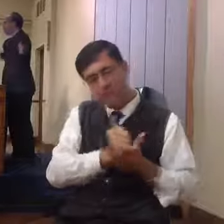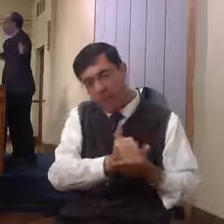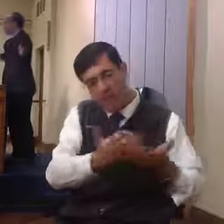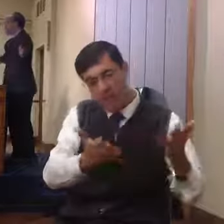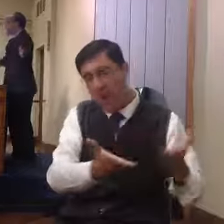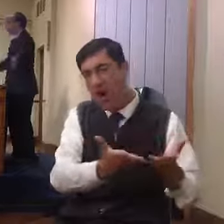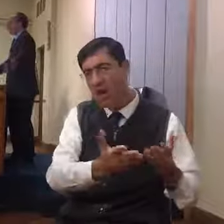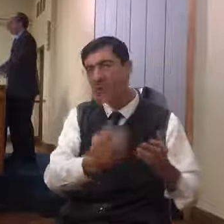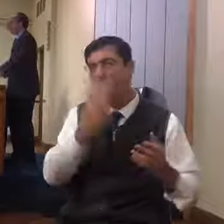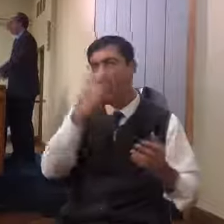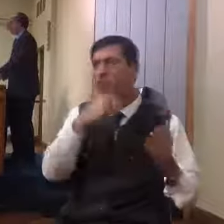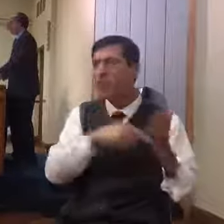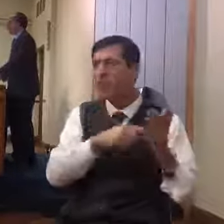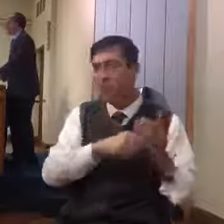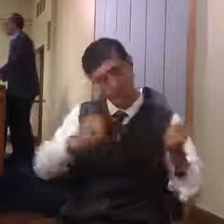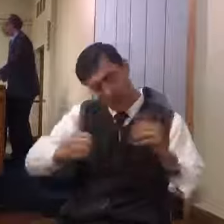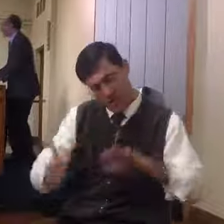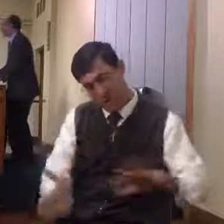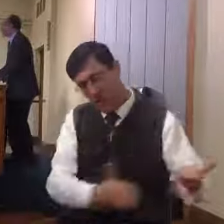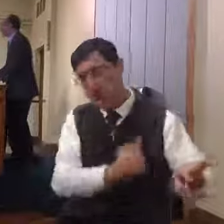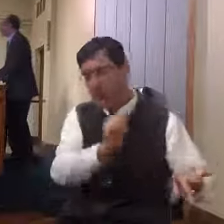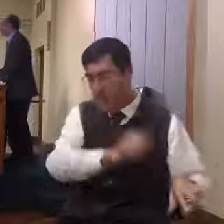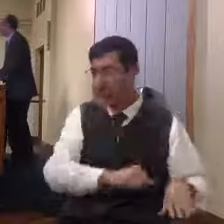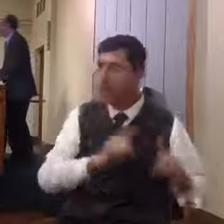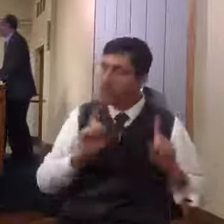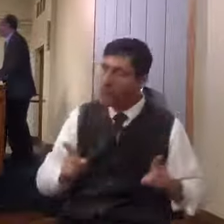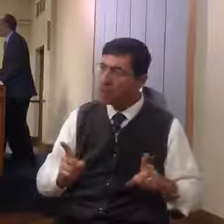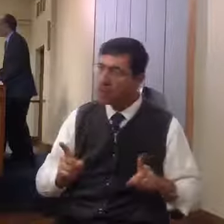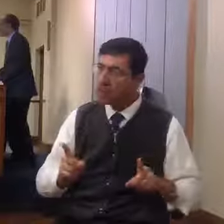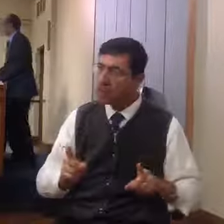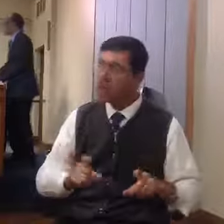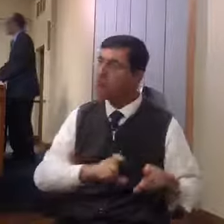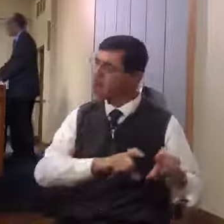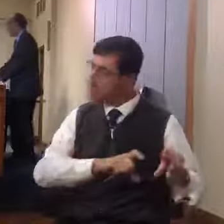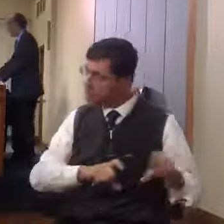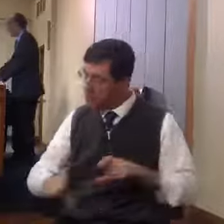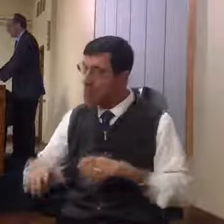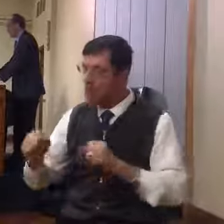Calvary. But we are not without laws and rules.